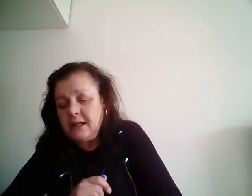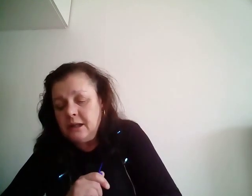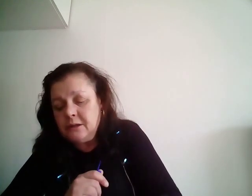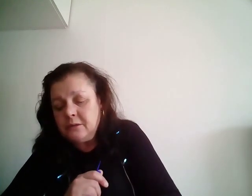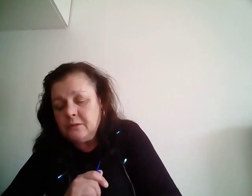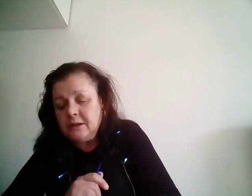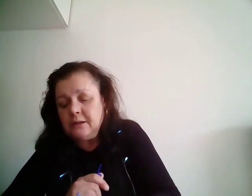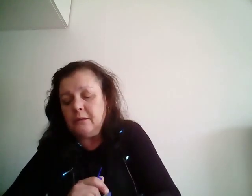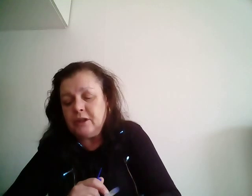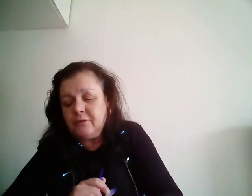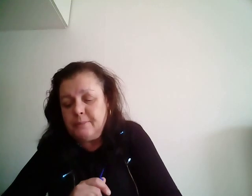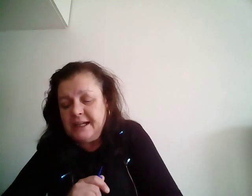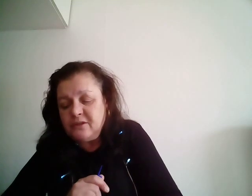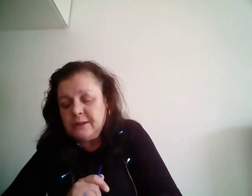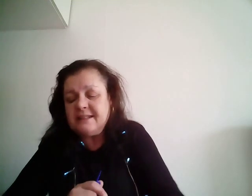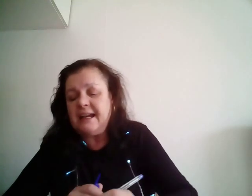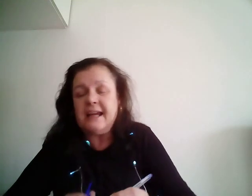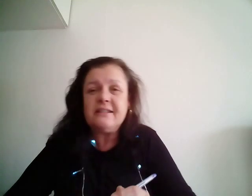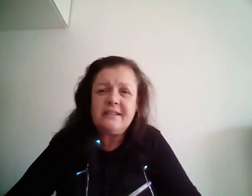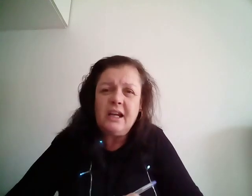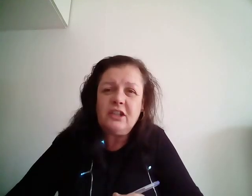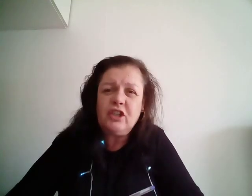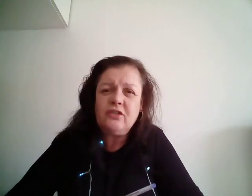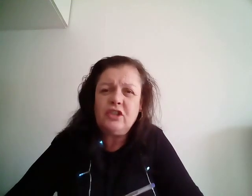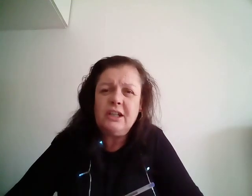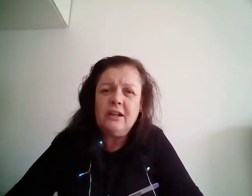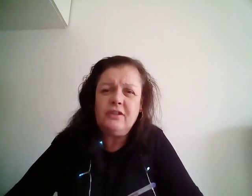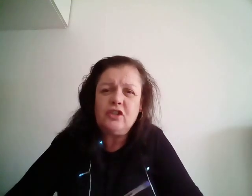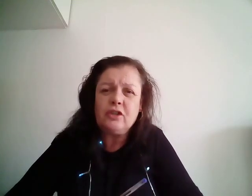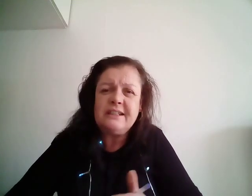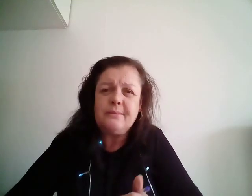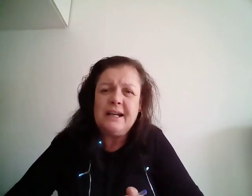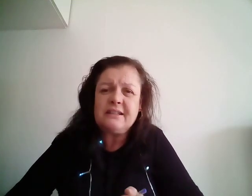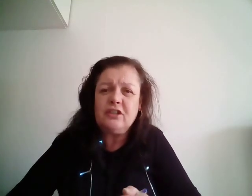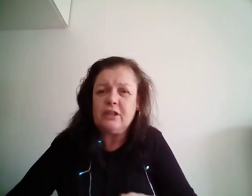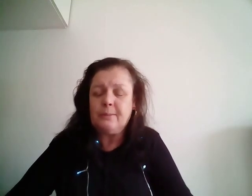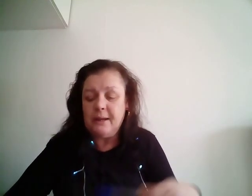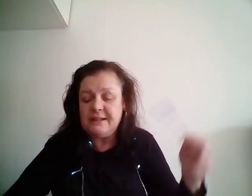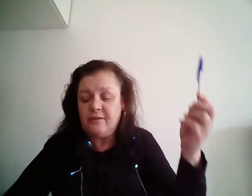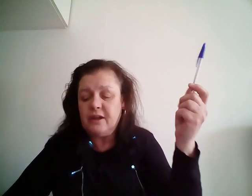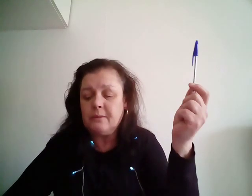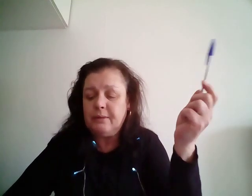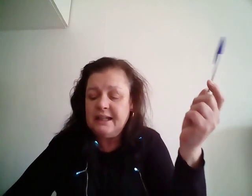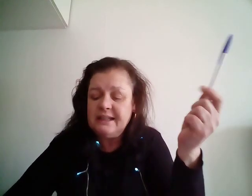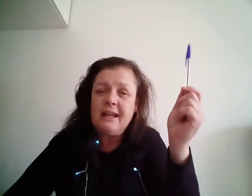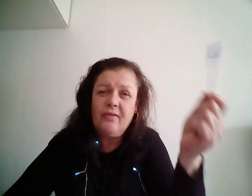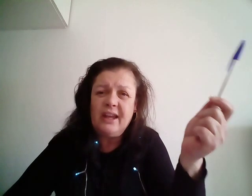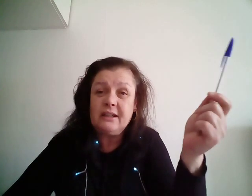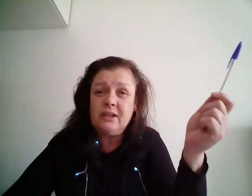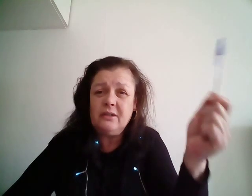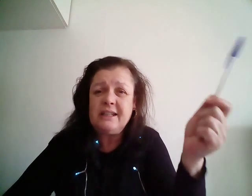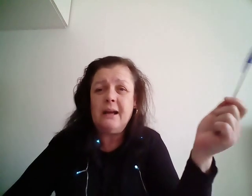So I'm going to repeat once again, search engine of your choice, my delicious little babies. If you can please and thank you, type